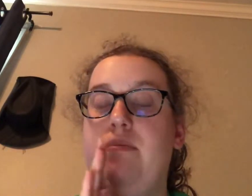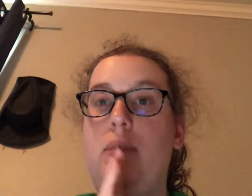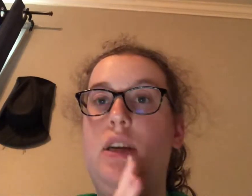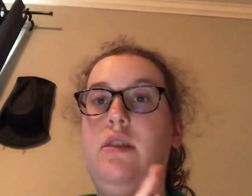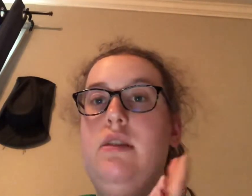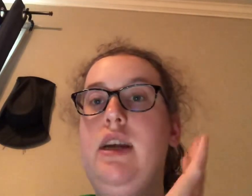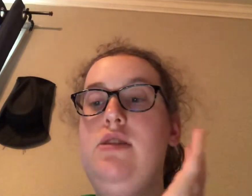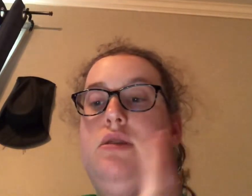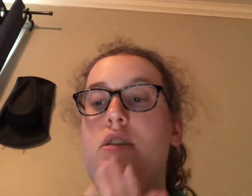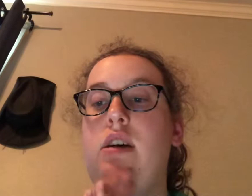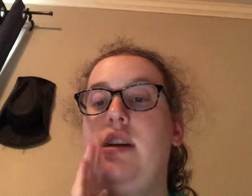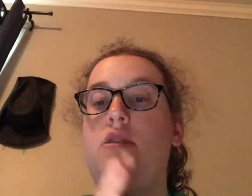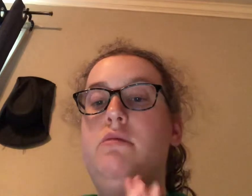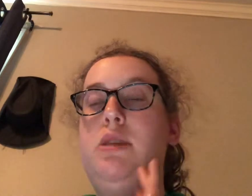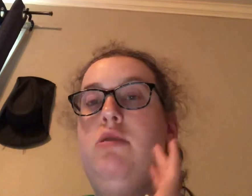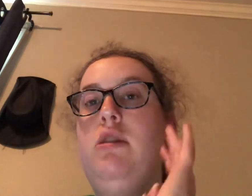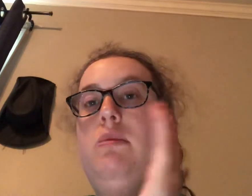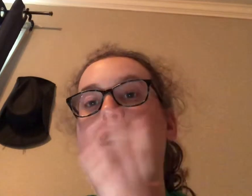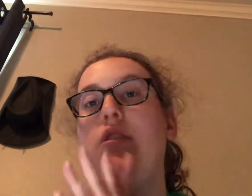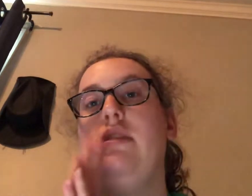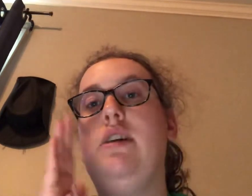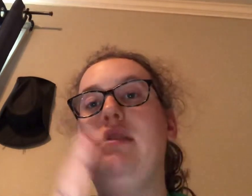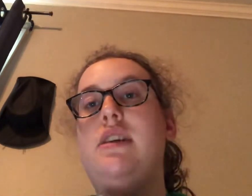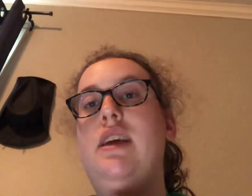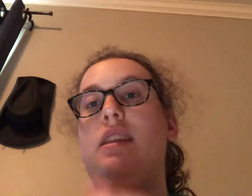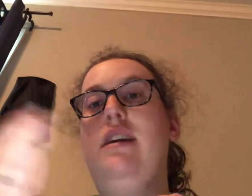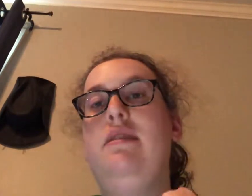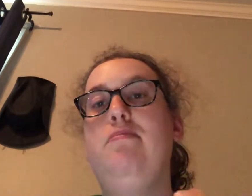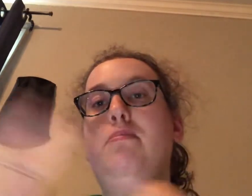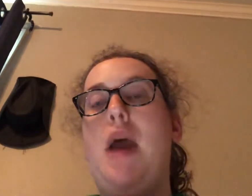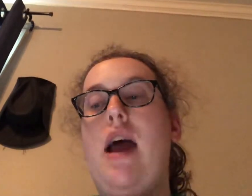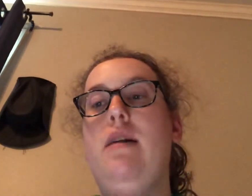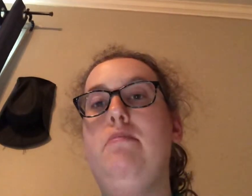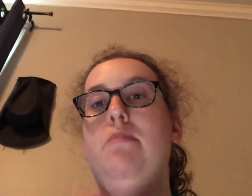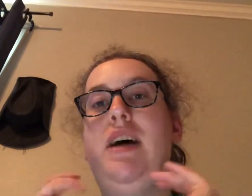Until the next one, adios misprony amigos, I'll see you then. Buh-bye.